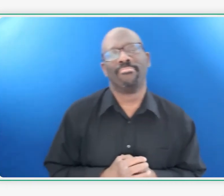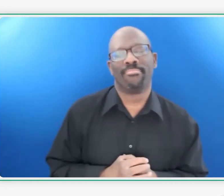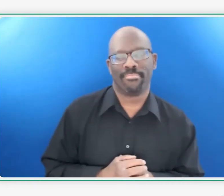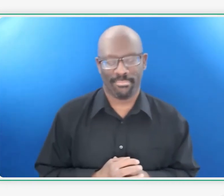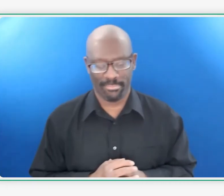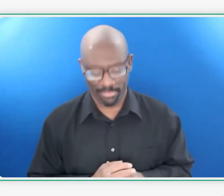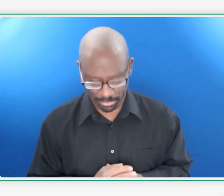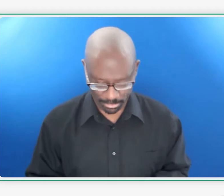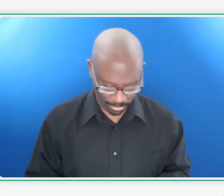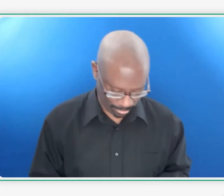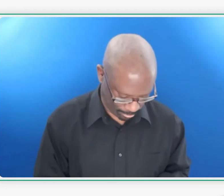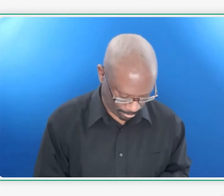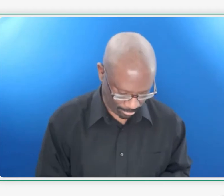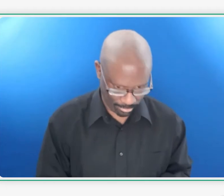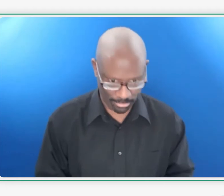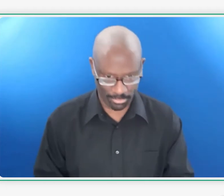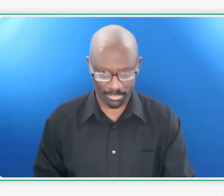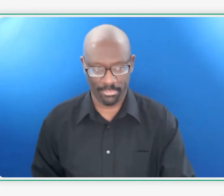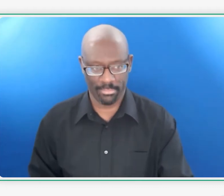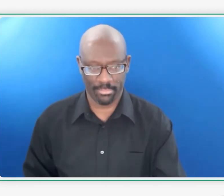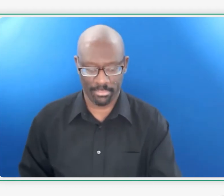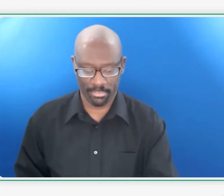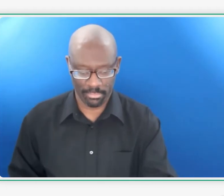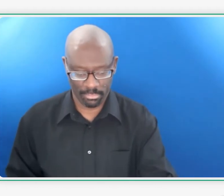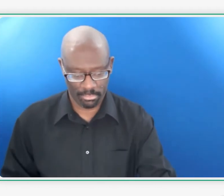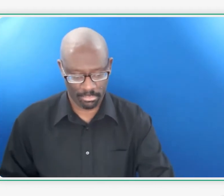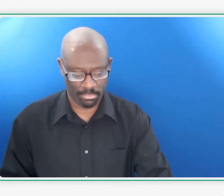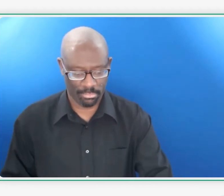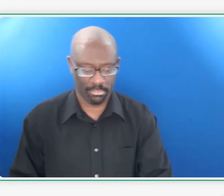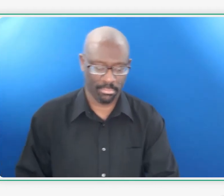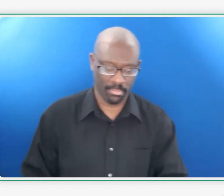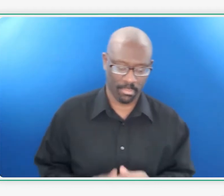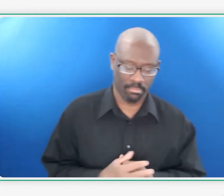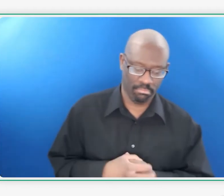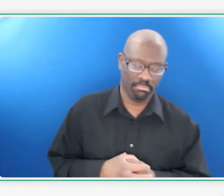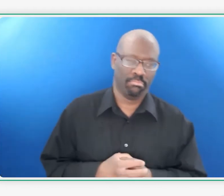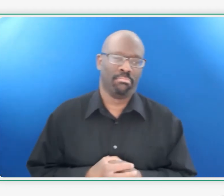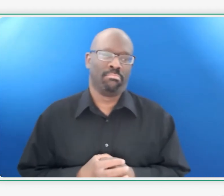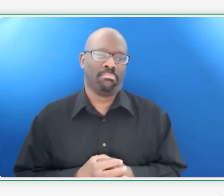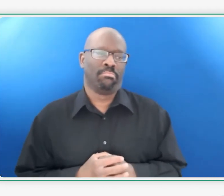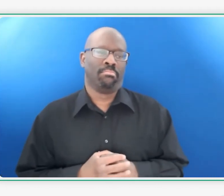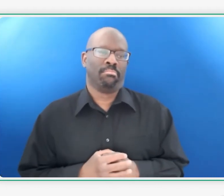And so that just underscores another reason why it's important for deaf children to have communication access from a young age.